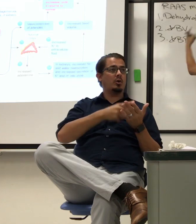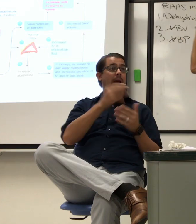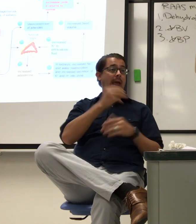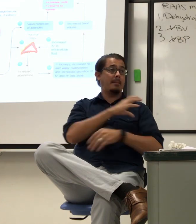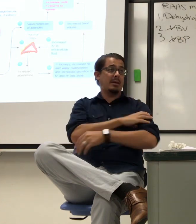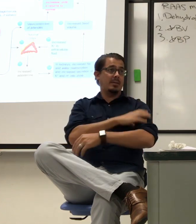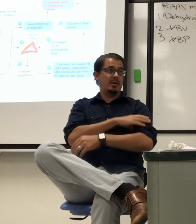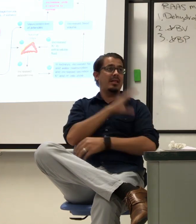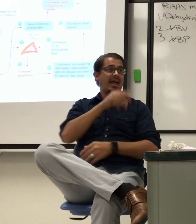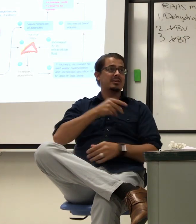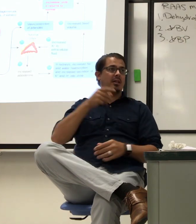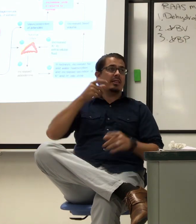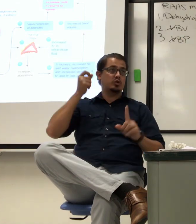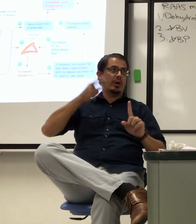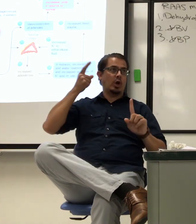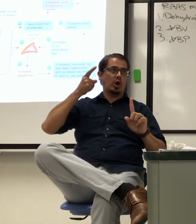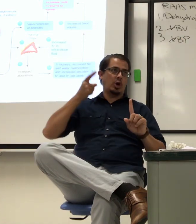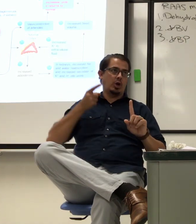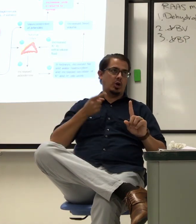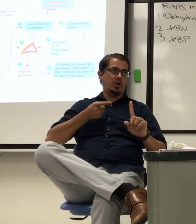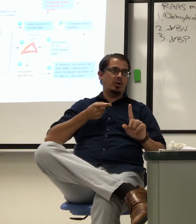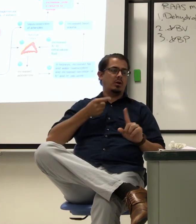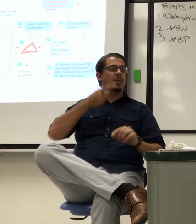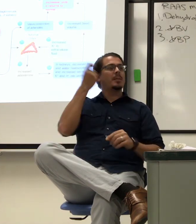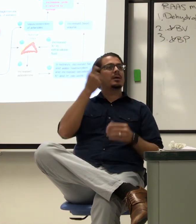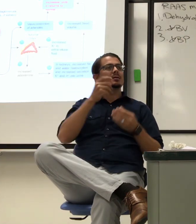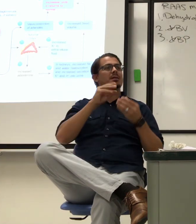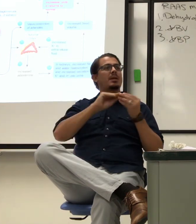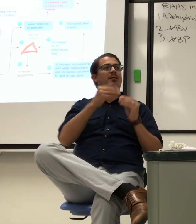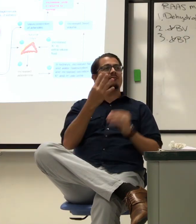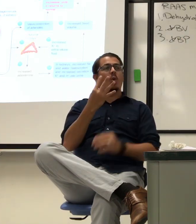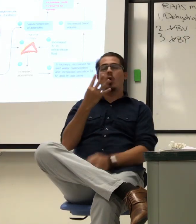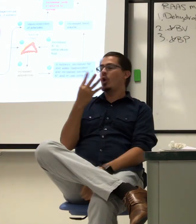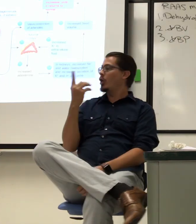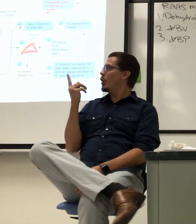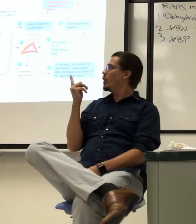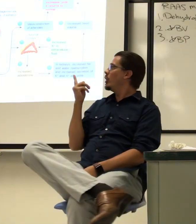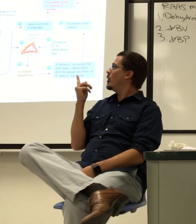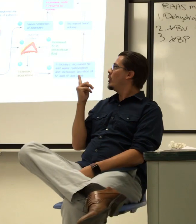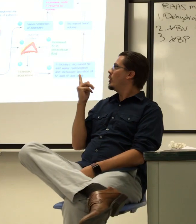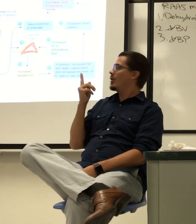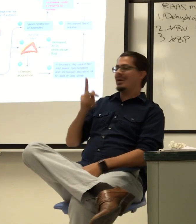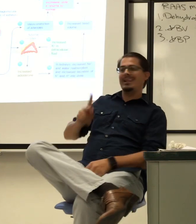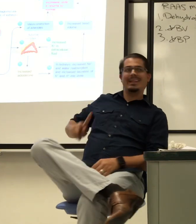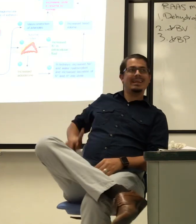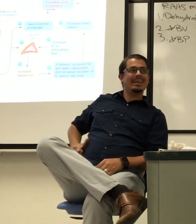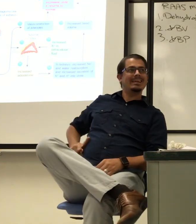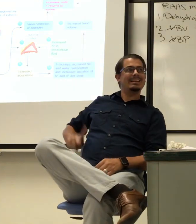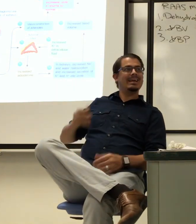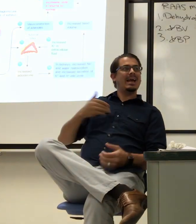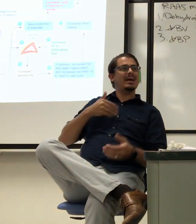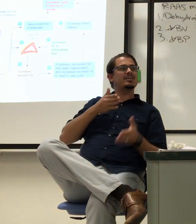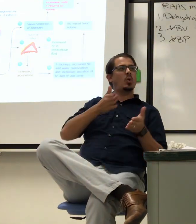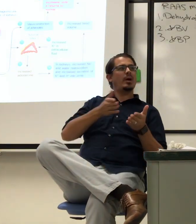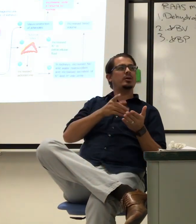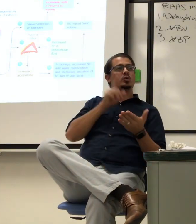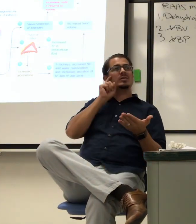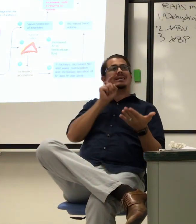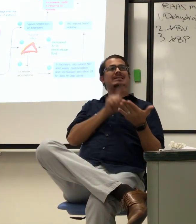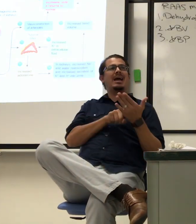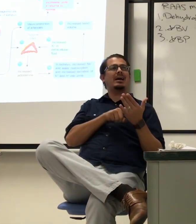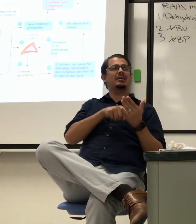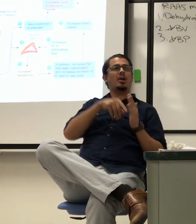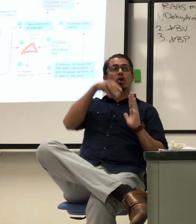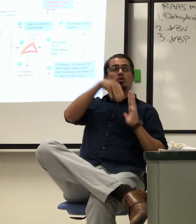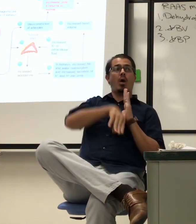pressure, and that's the trigger, okay? Because then number 4, the kidneys have a mechanism to detect a drop in blood pressure for the